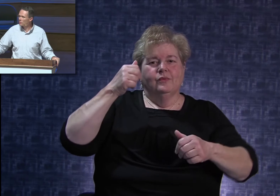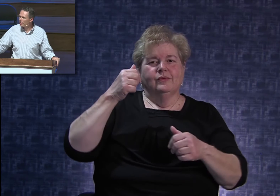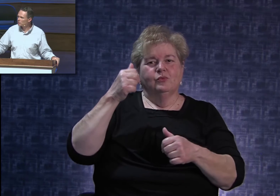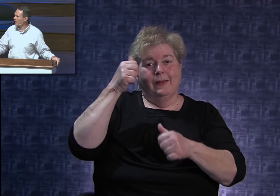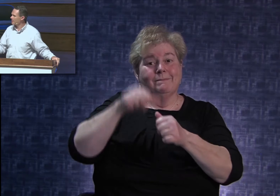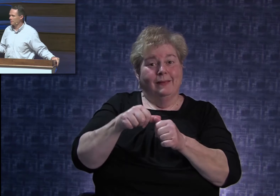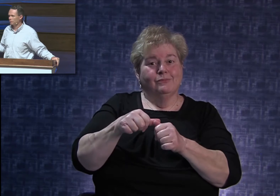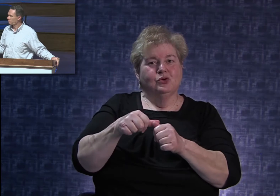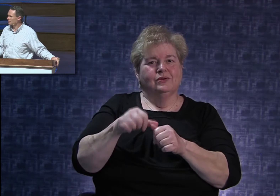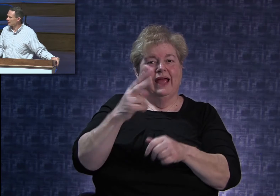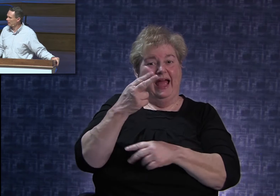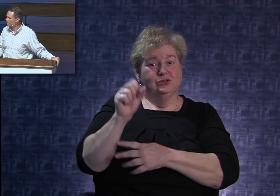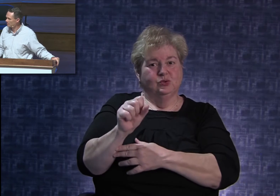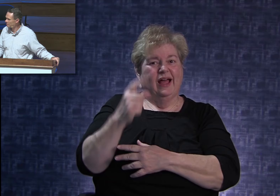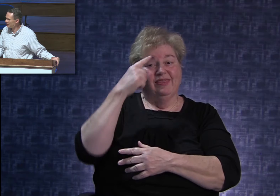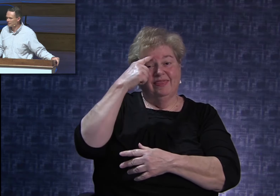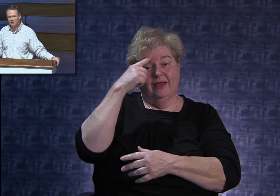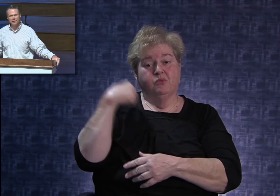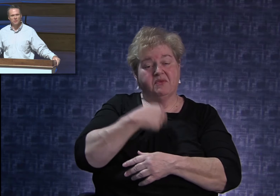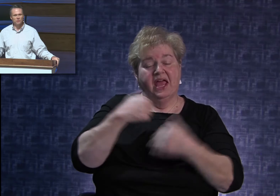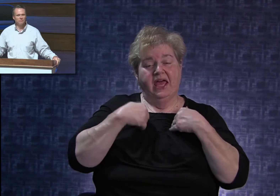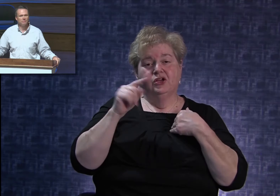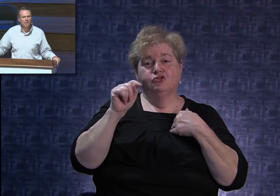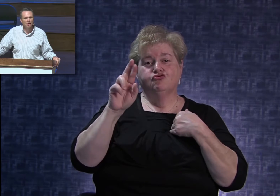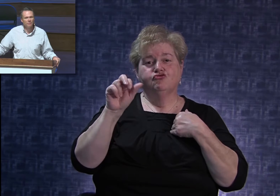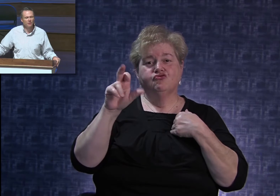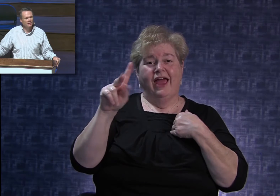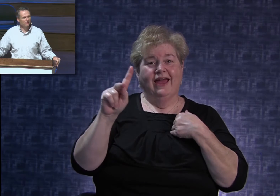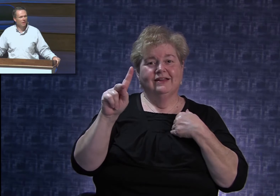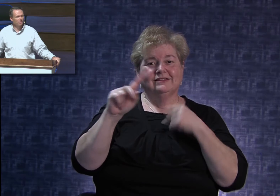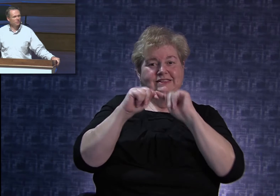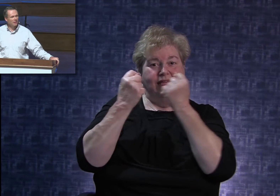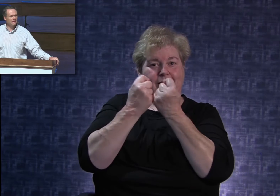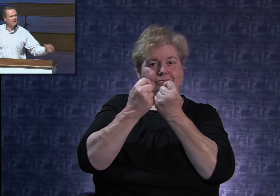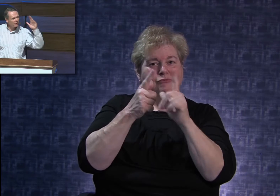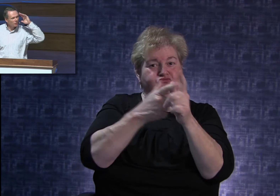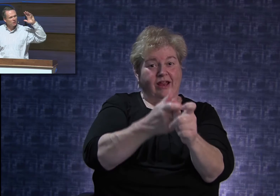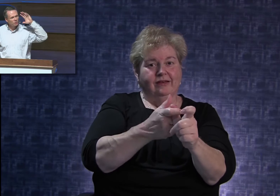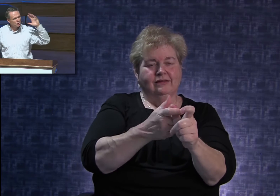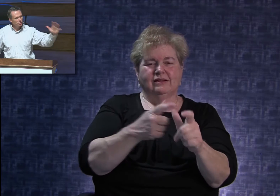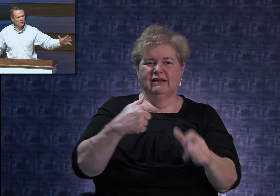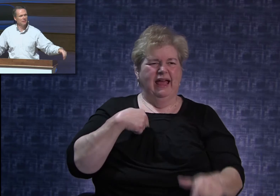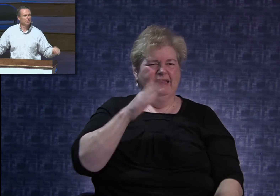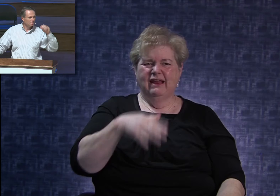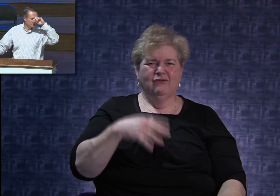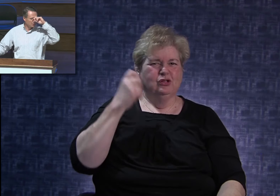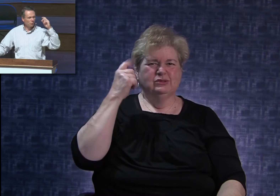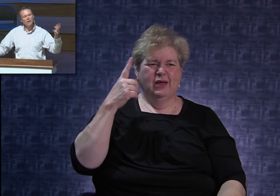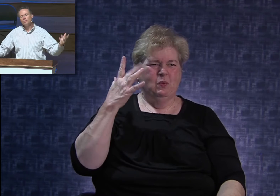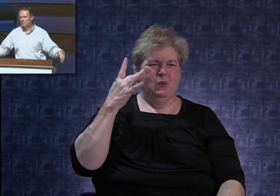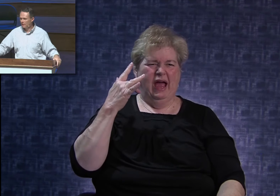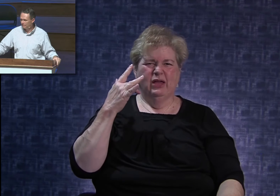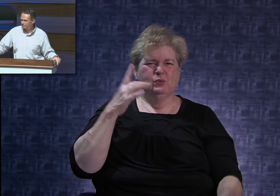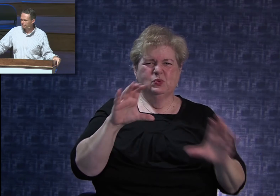high school had a track team. I don't know. I think that's true. Had friends that ran on the track team. I never understood